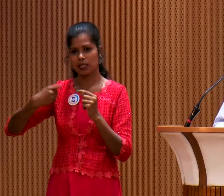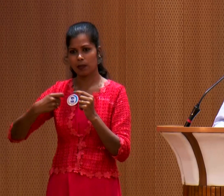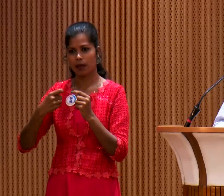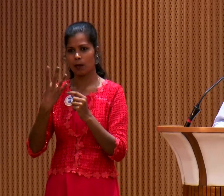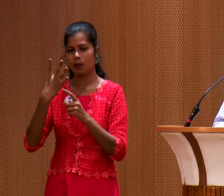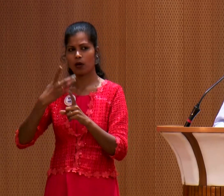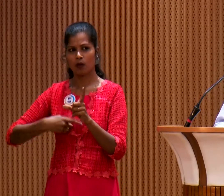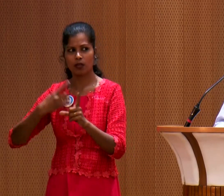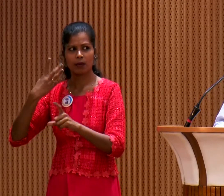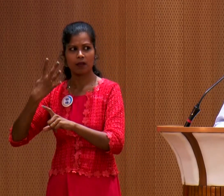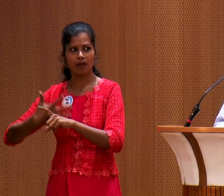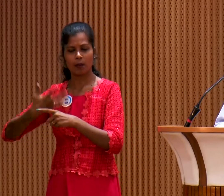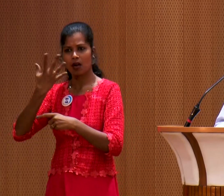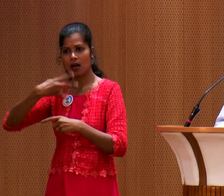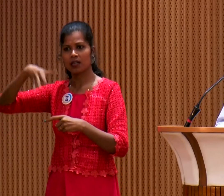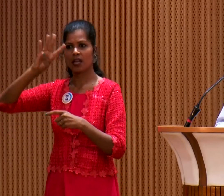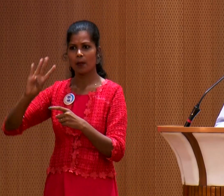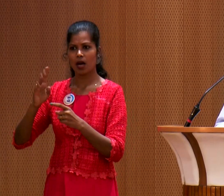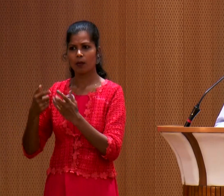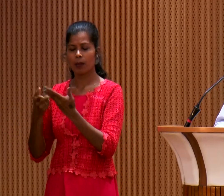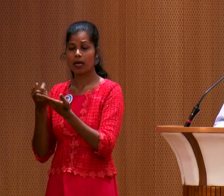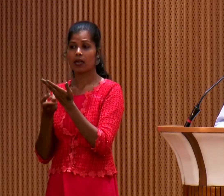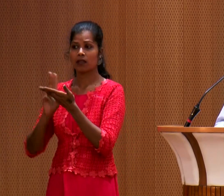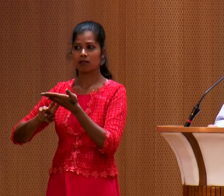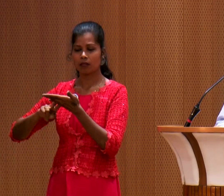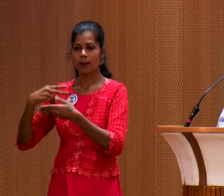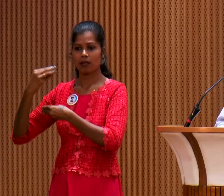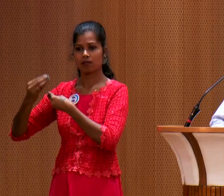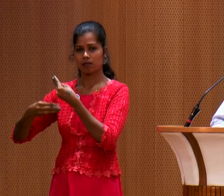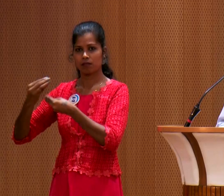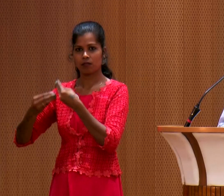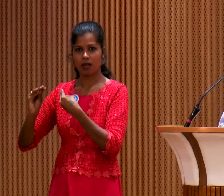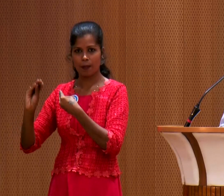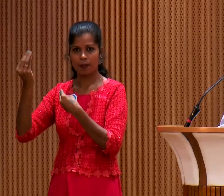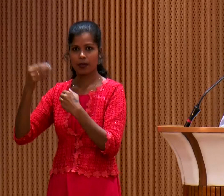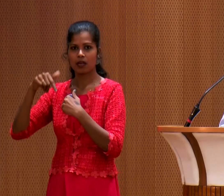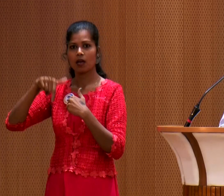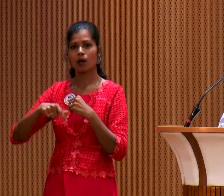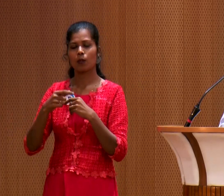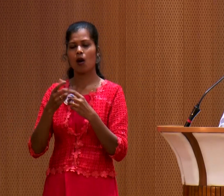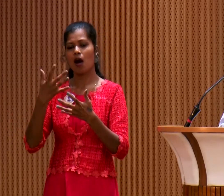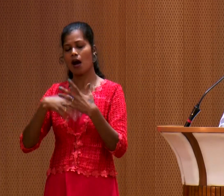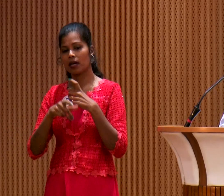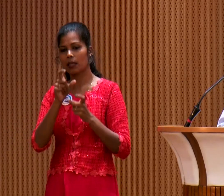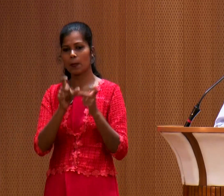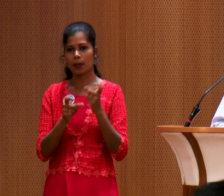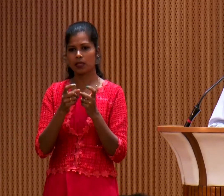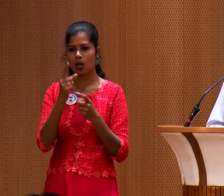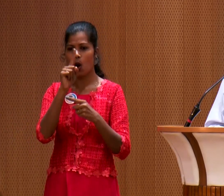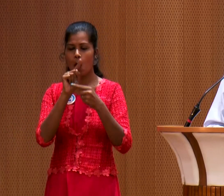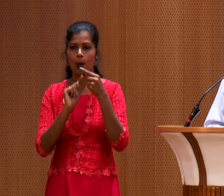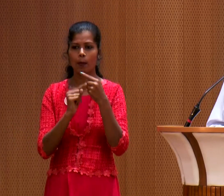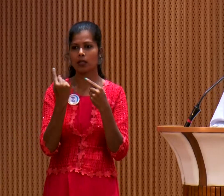times what is produced on a traditional rod, and multiple heads can be manned by one person.